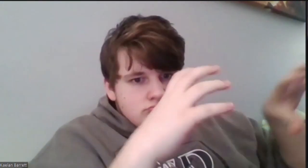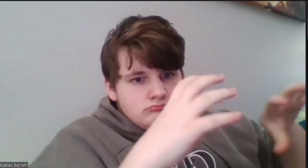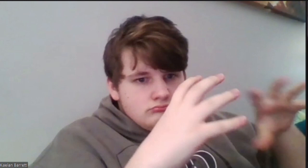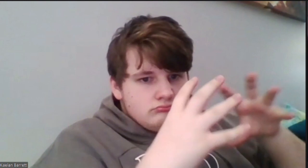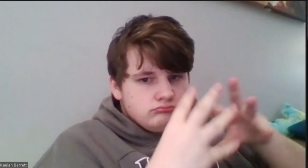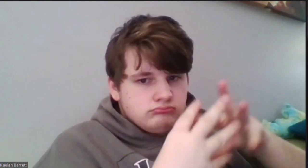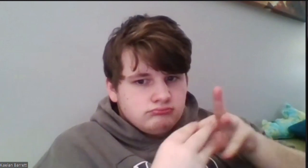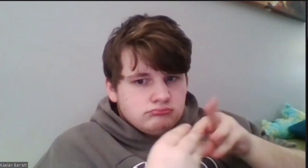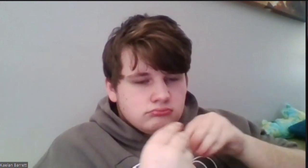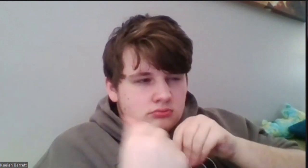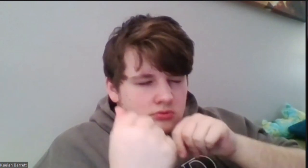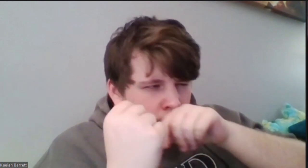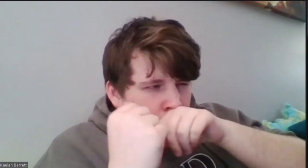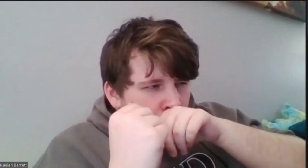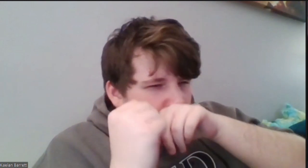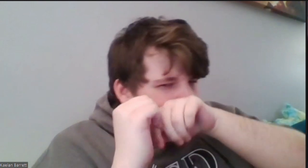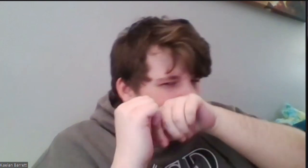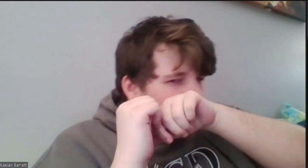But he hears the ball and the chains.